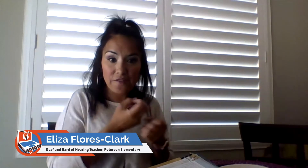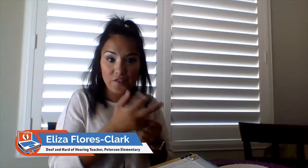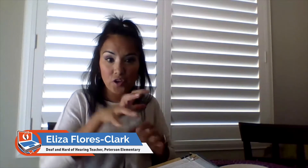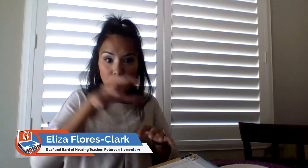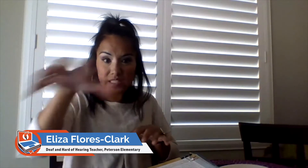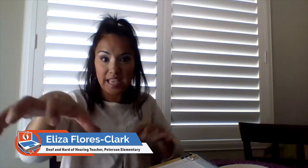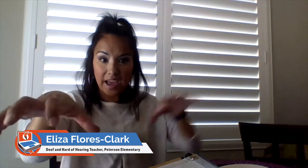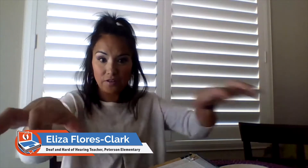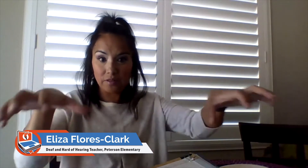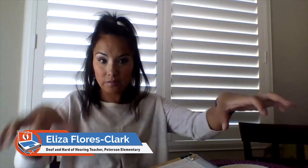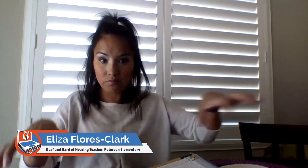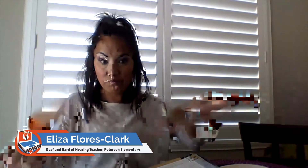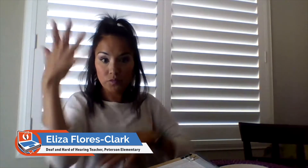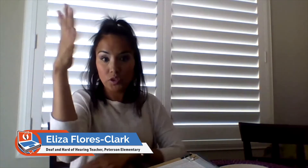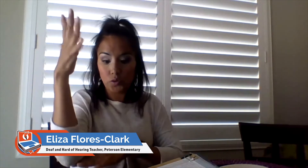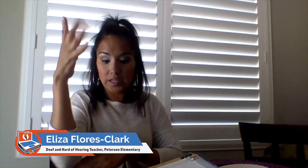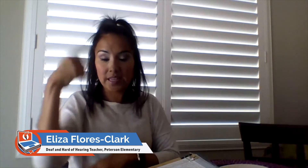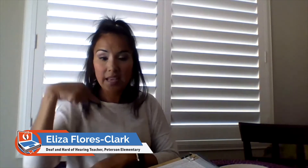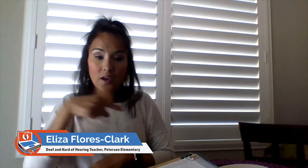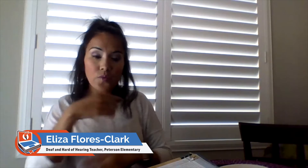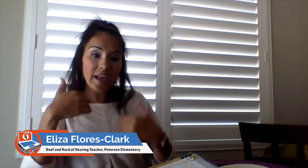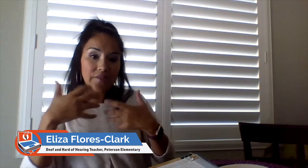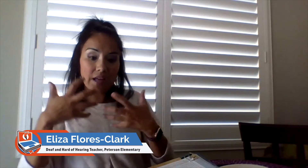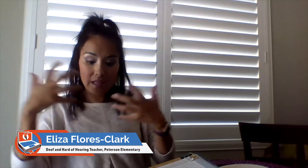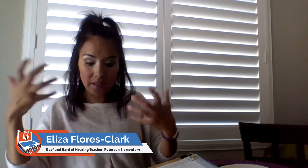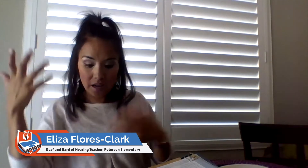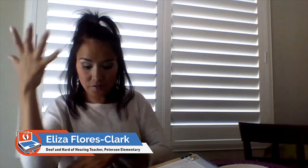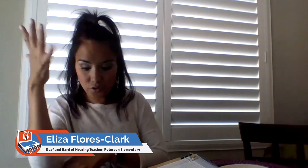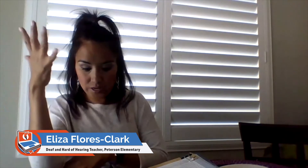few scattered, and we have a lot of trees.